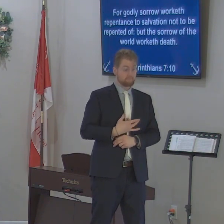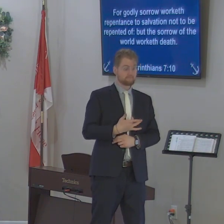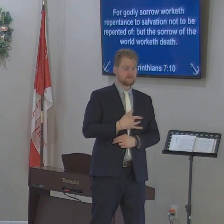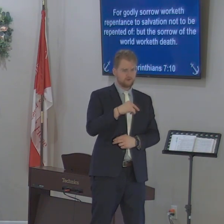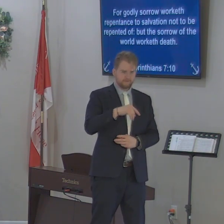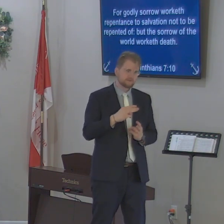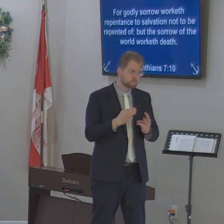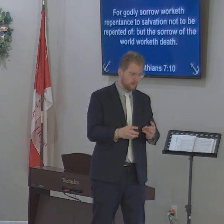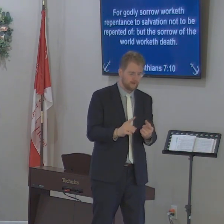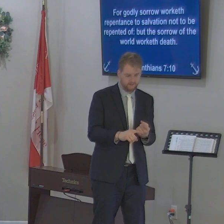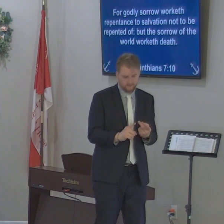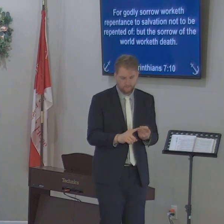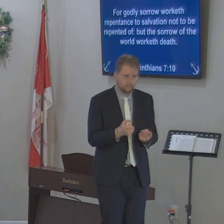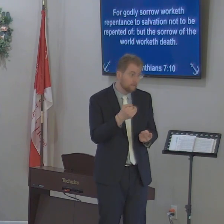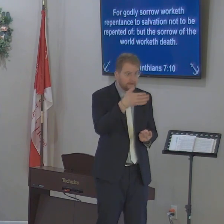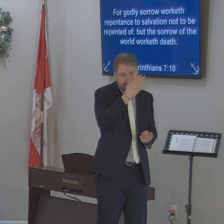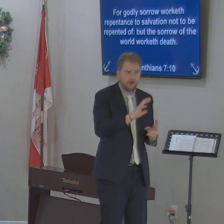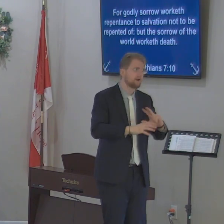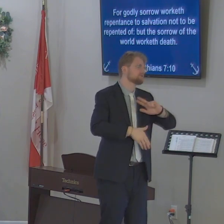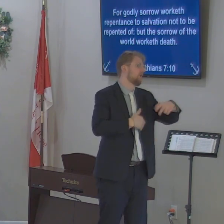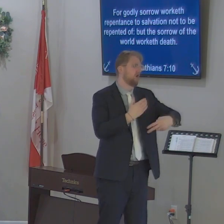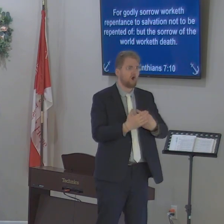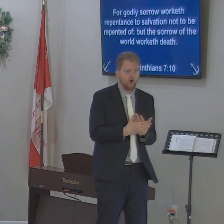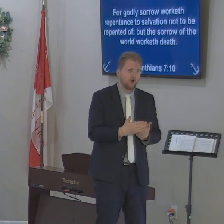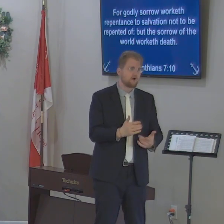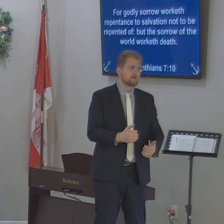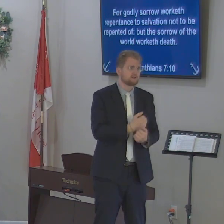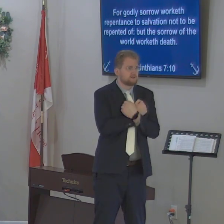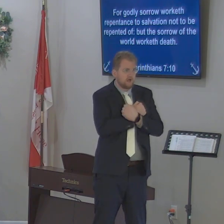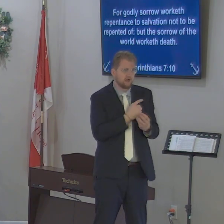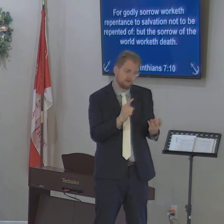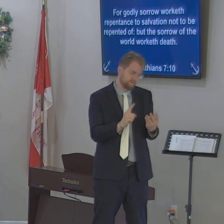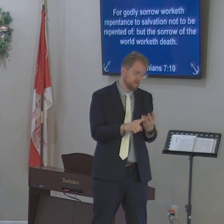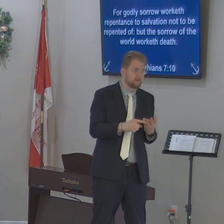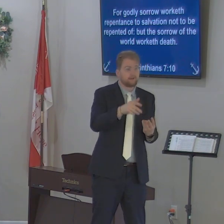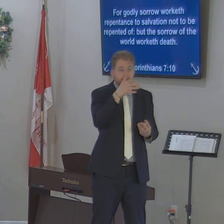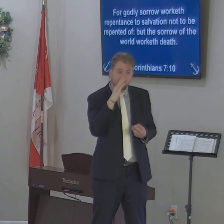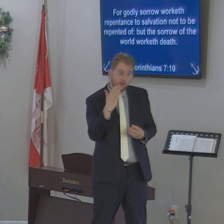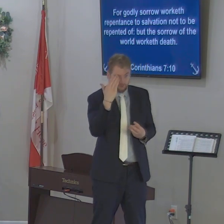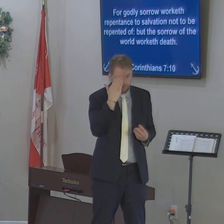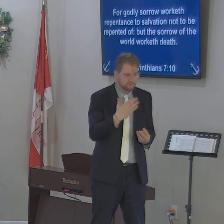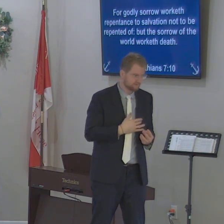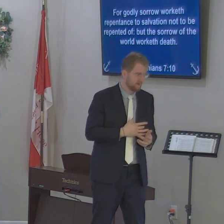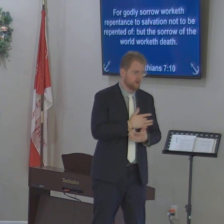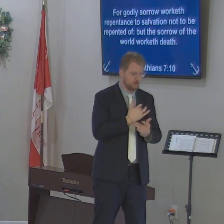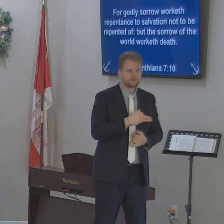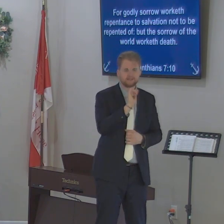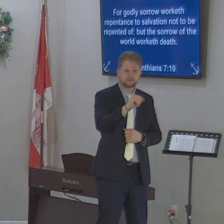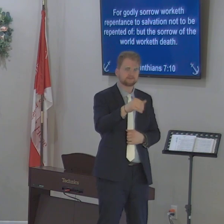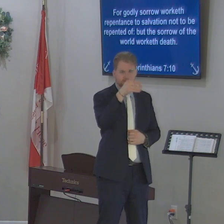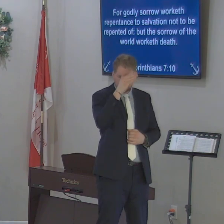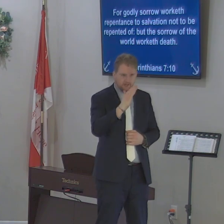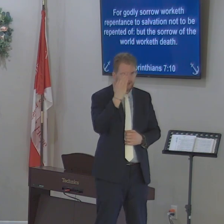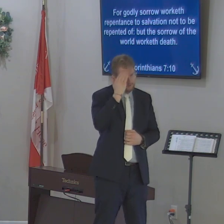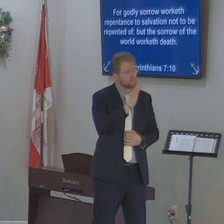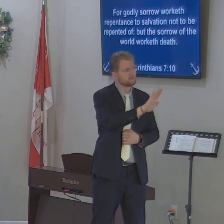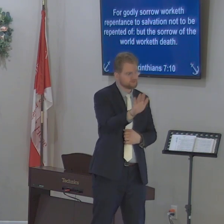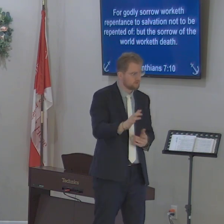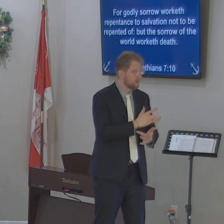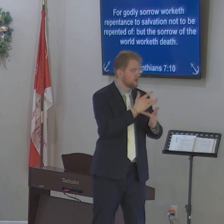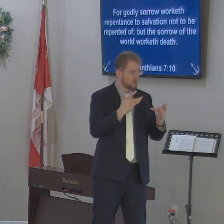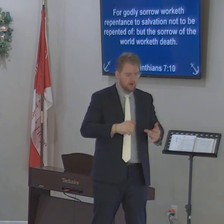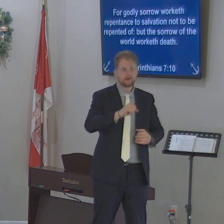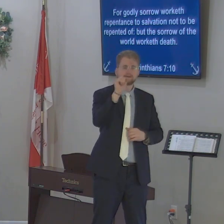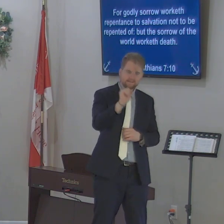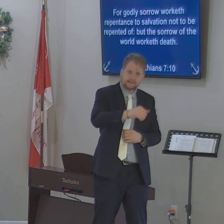love. And too many people in this world that says, well, God knows my heart. Okay? Yes, God does know your heart. Yes, God does